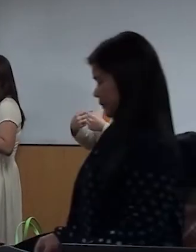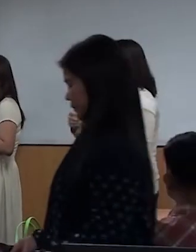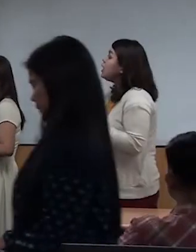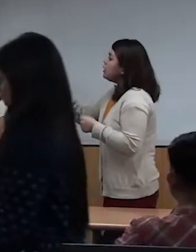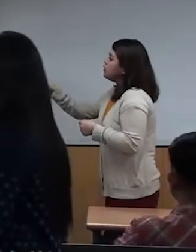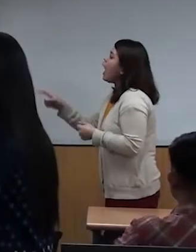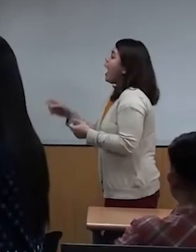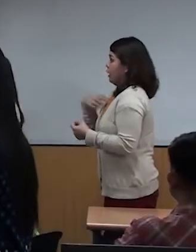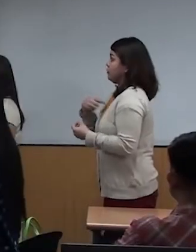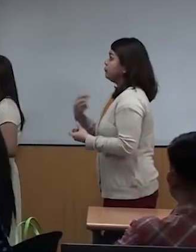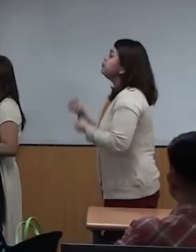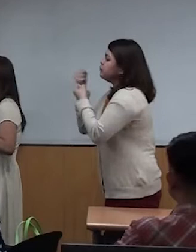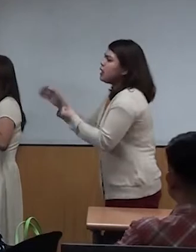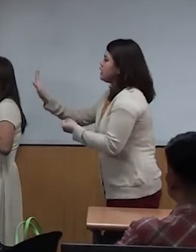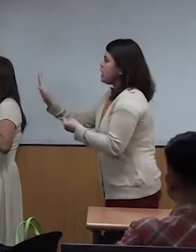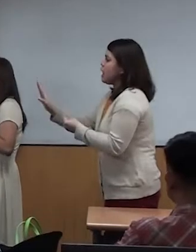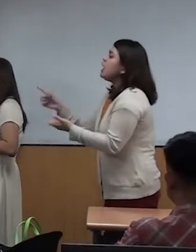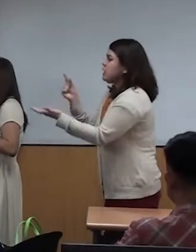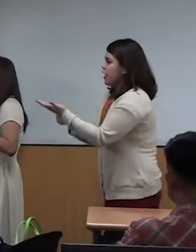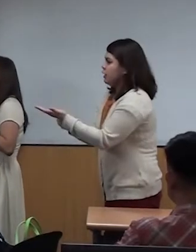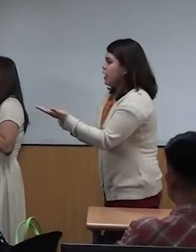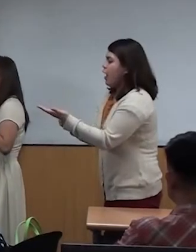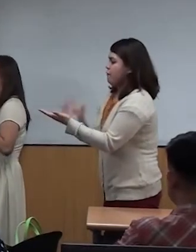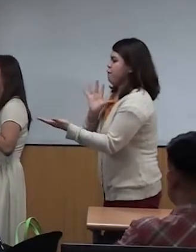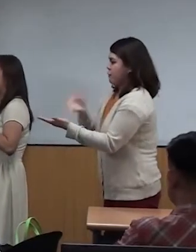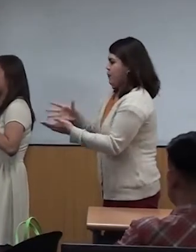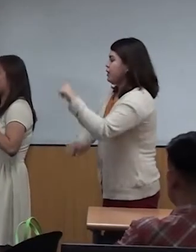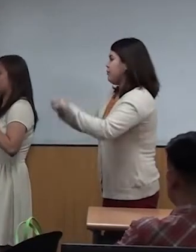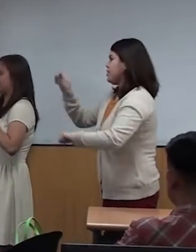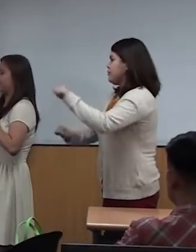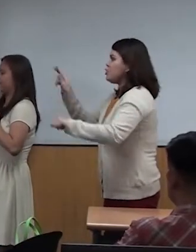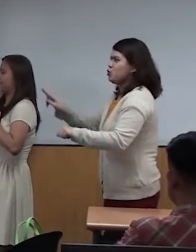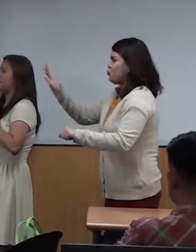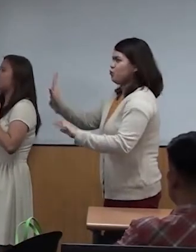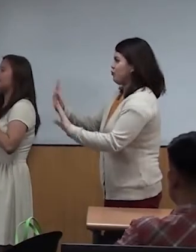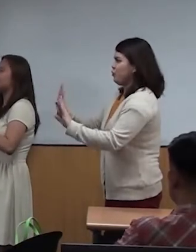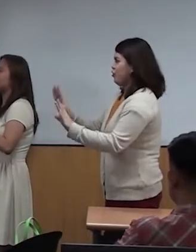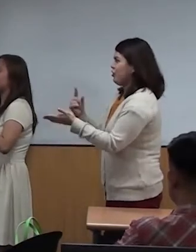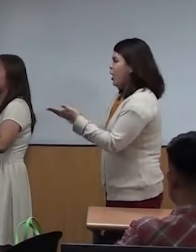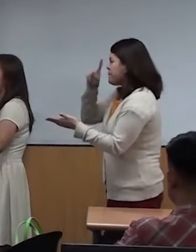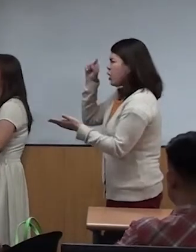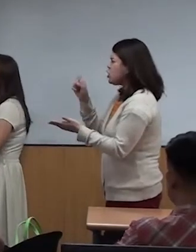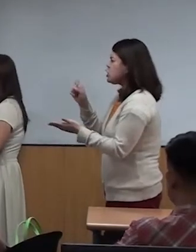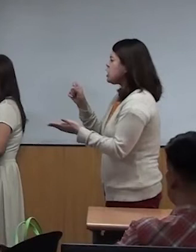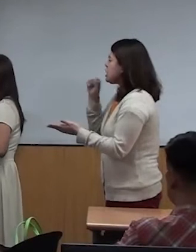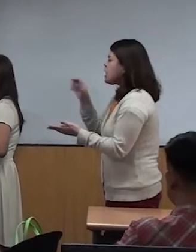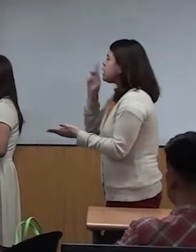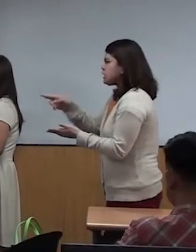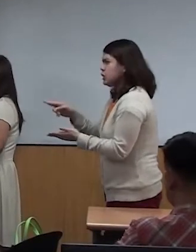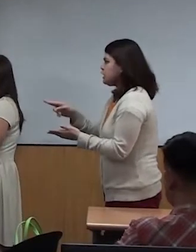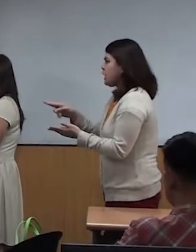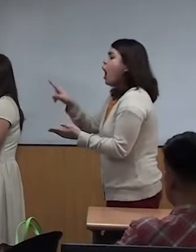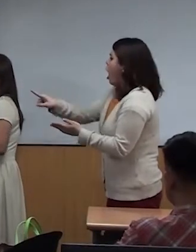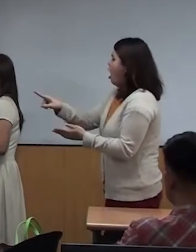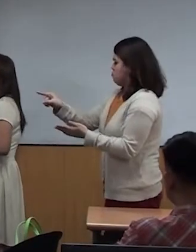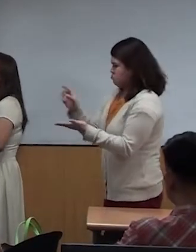my suggestion is do not grade formative assessments because that's not the real measure